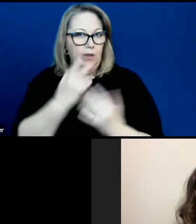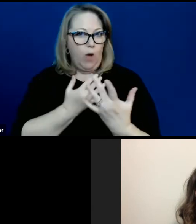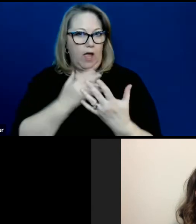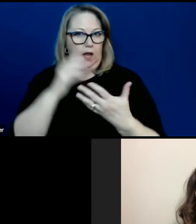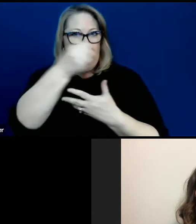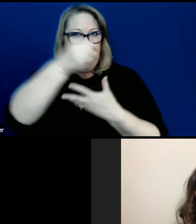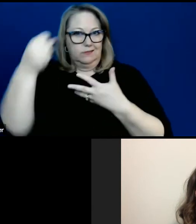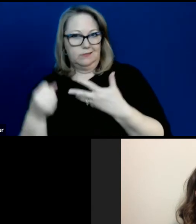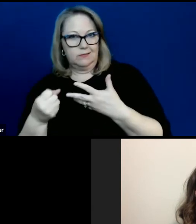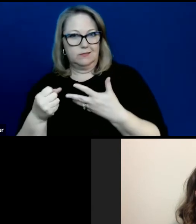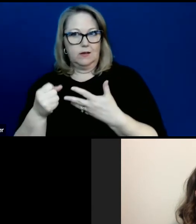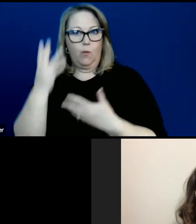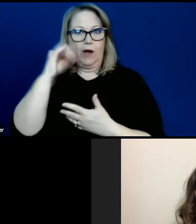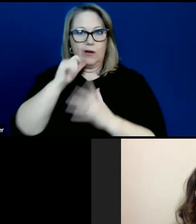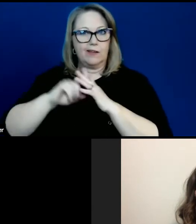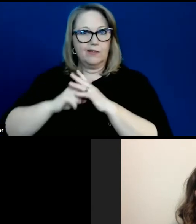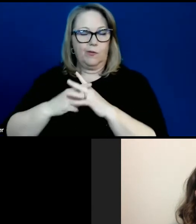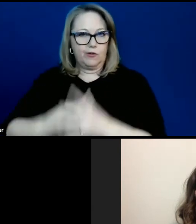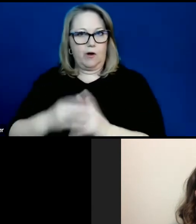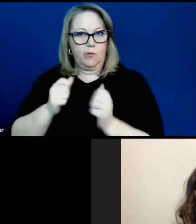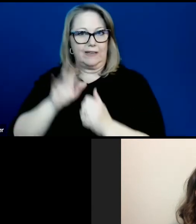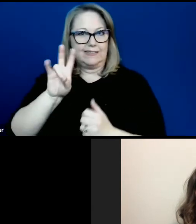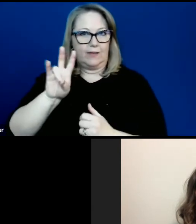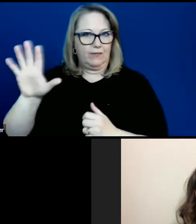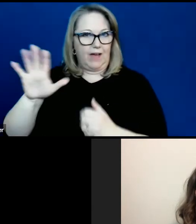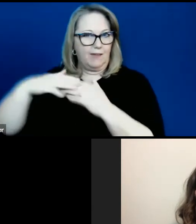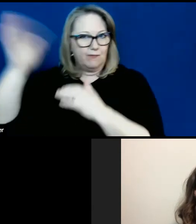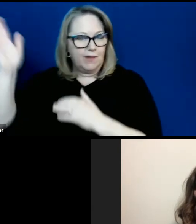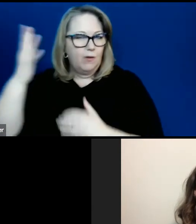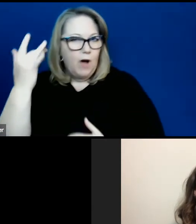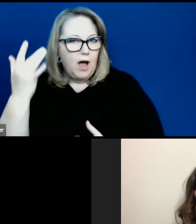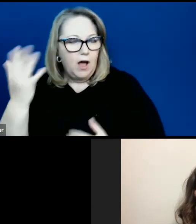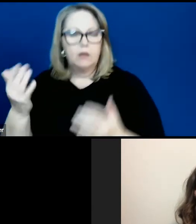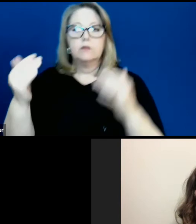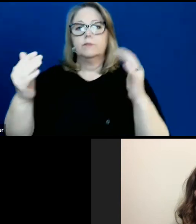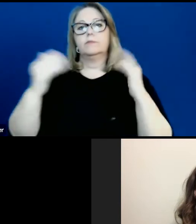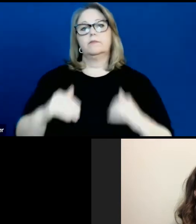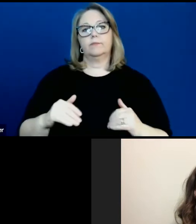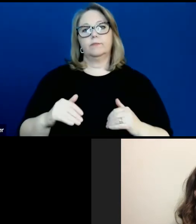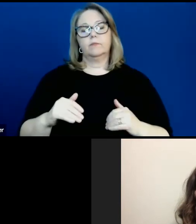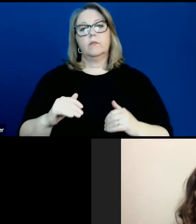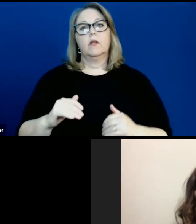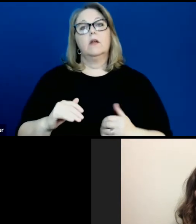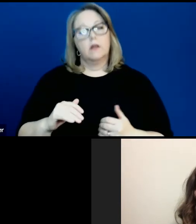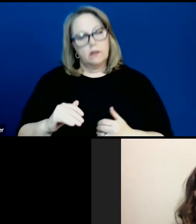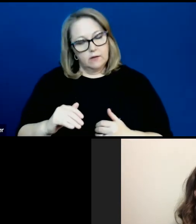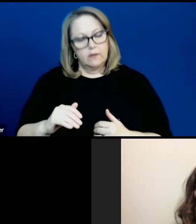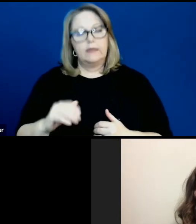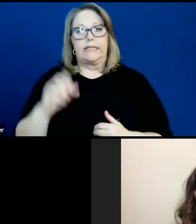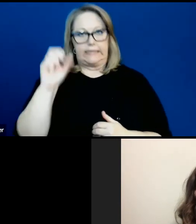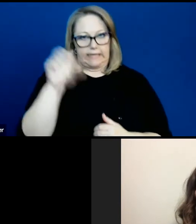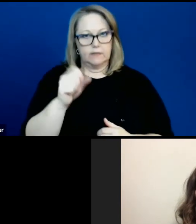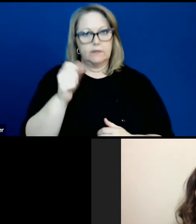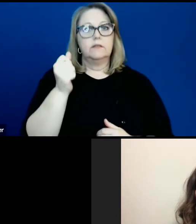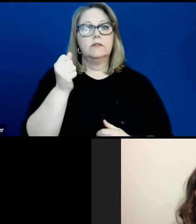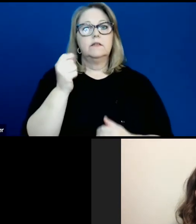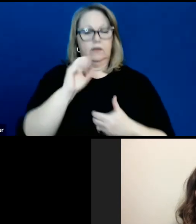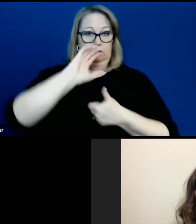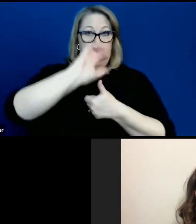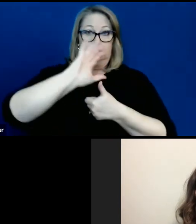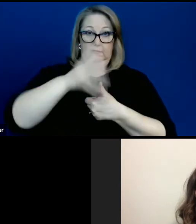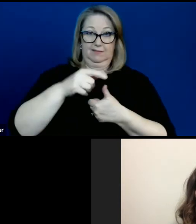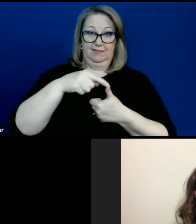world, we'd like to bump everybody up higher and I'll let Shannon go after this. Our immediate need, our immediate number one on tier one was our